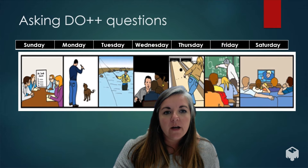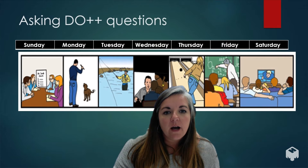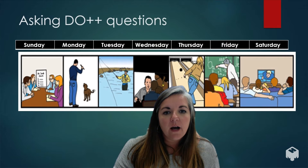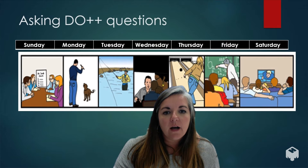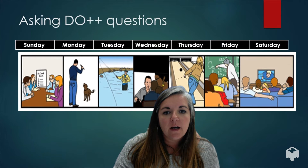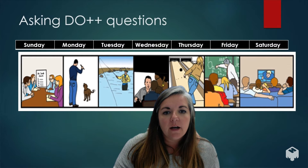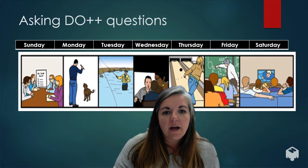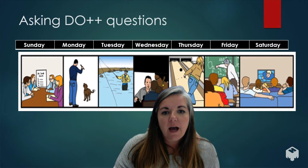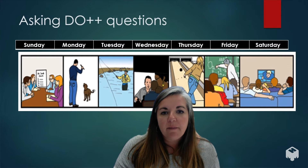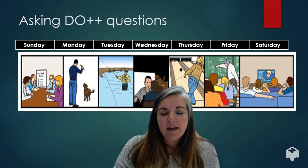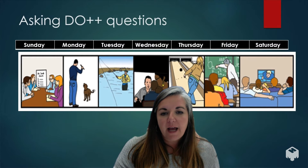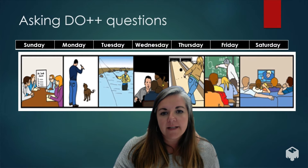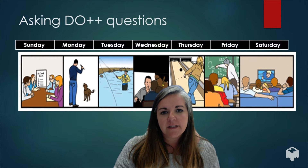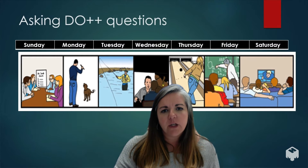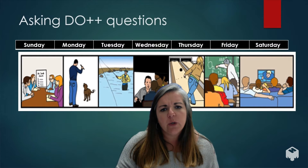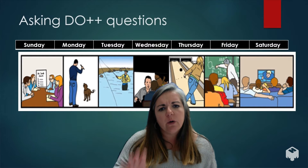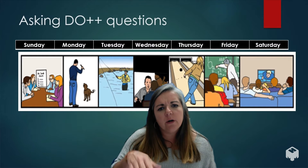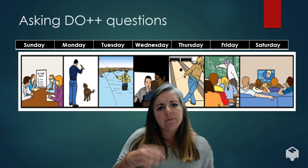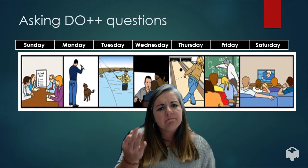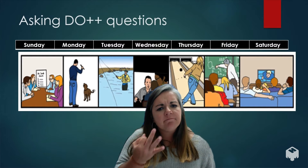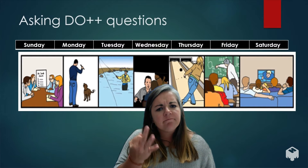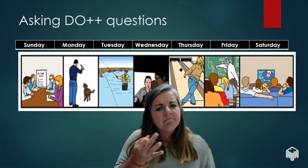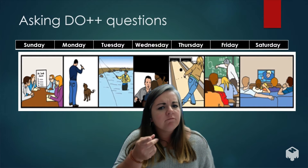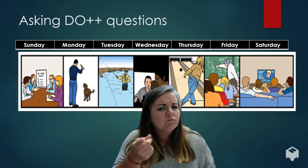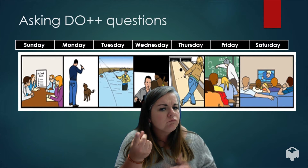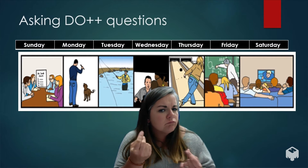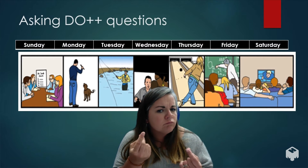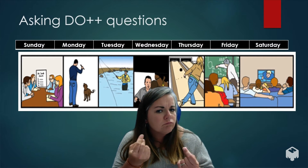So I might ask you on.